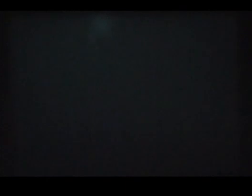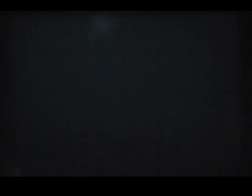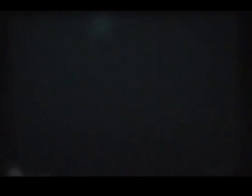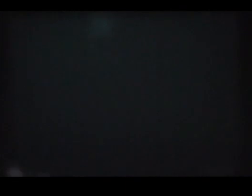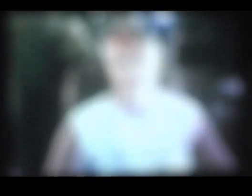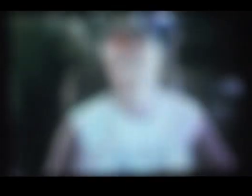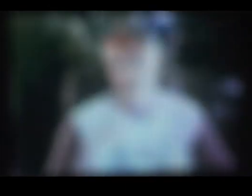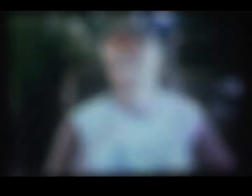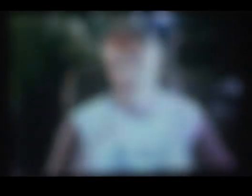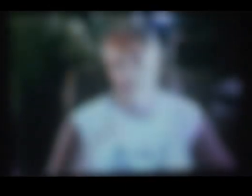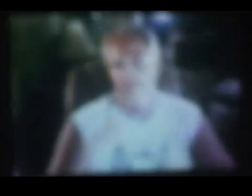Okay, so I'm going to let it run again.